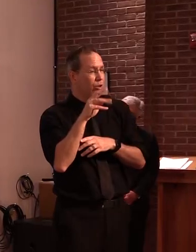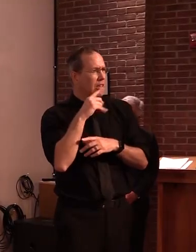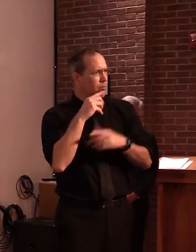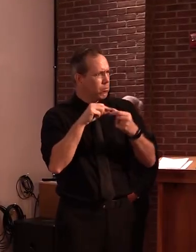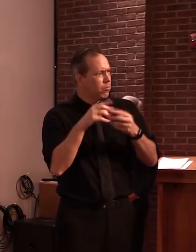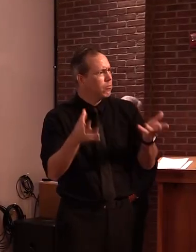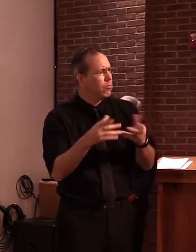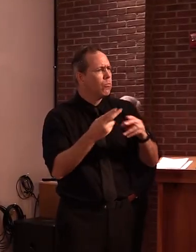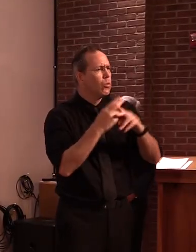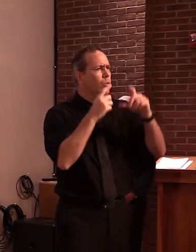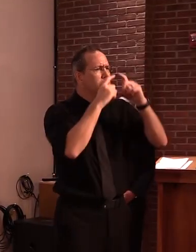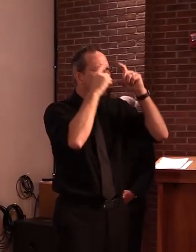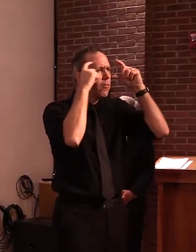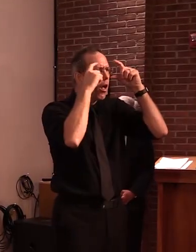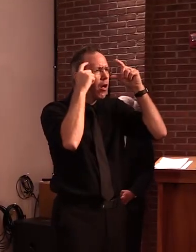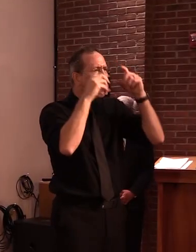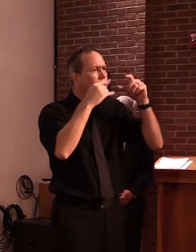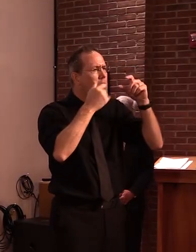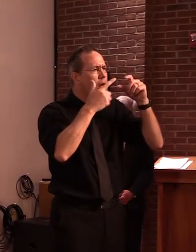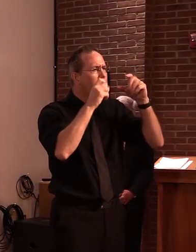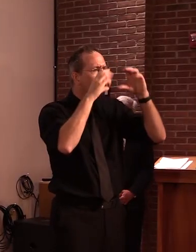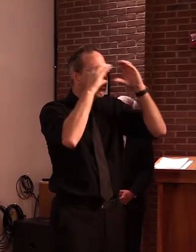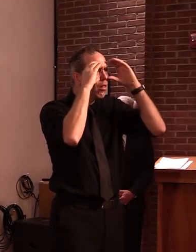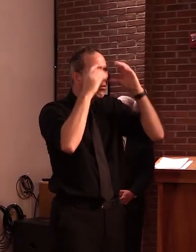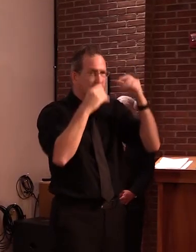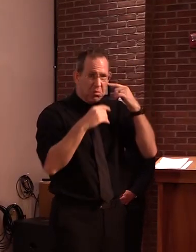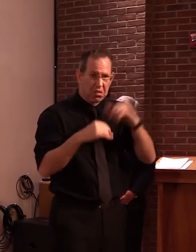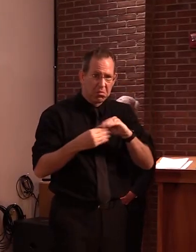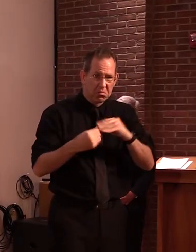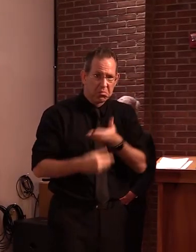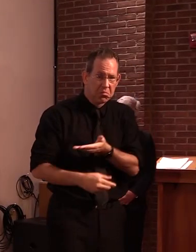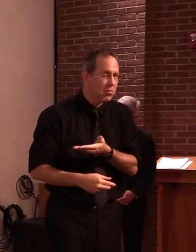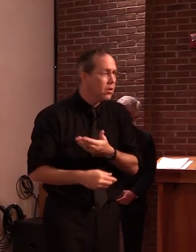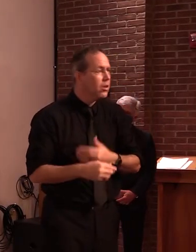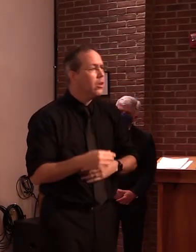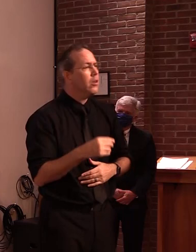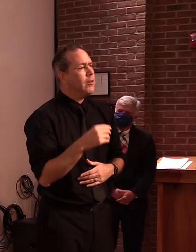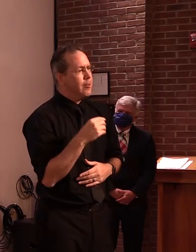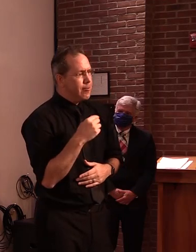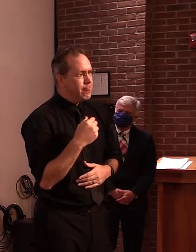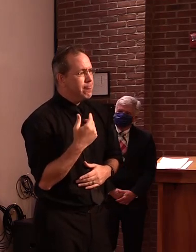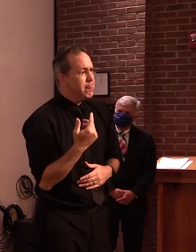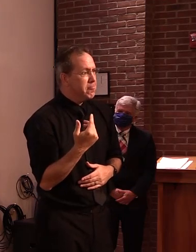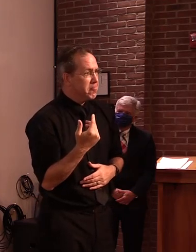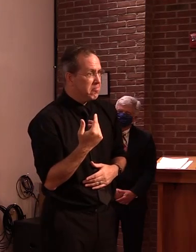He didn't refer to it in that way, though, did he? He was just recommending?